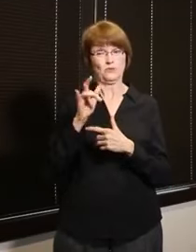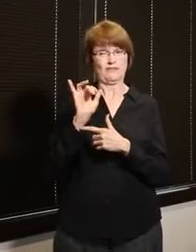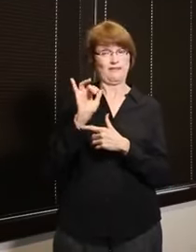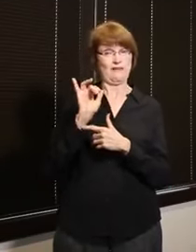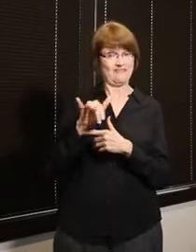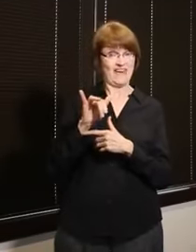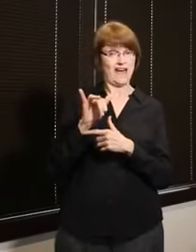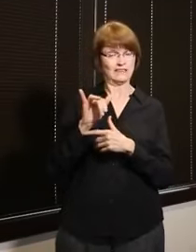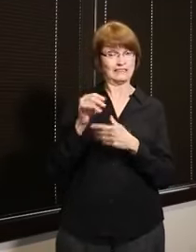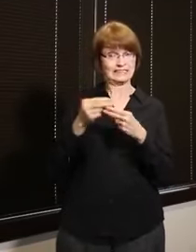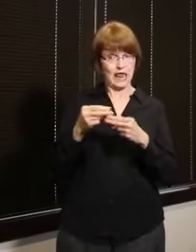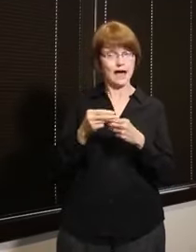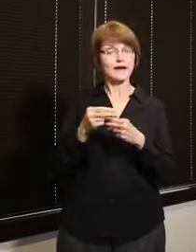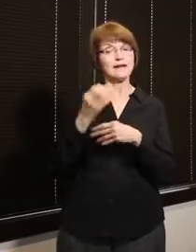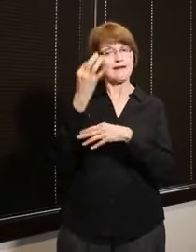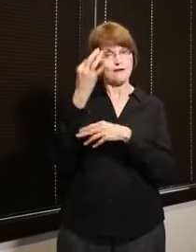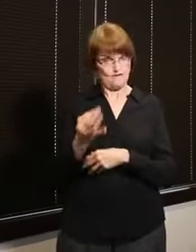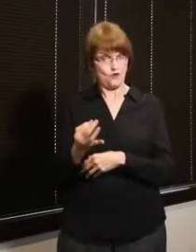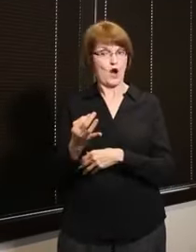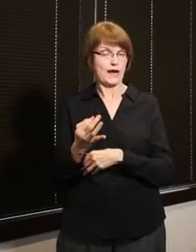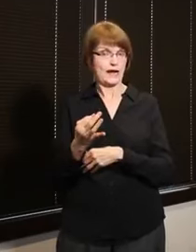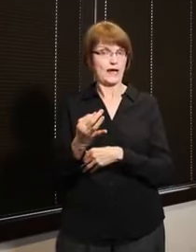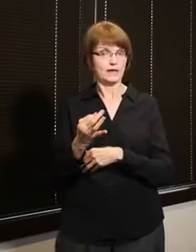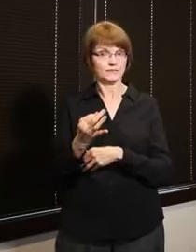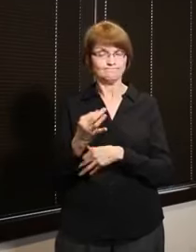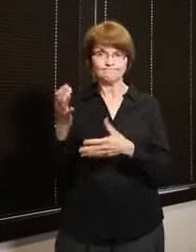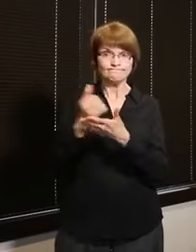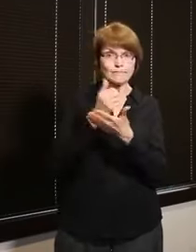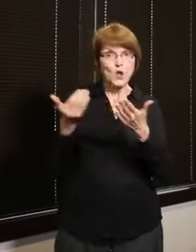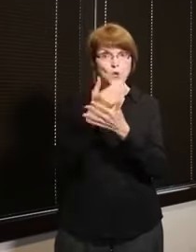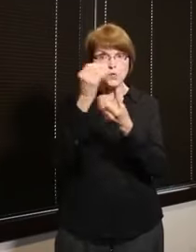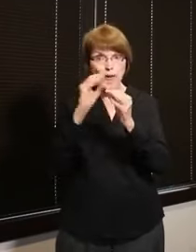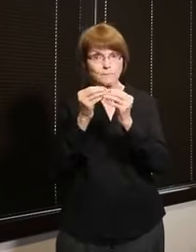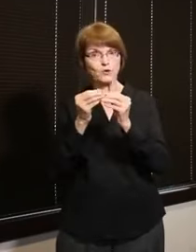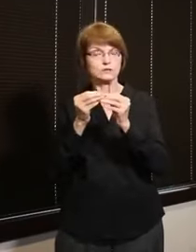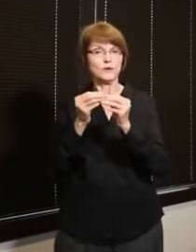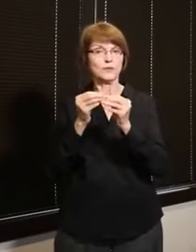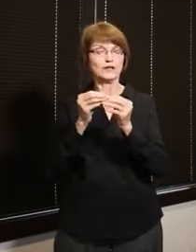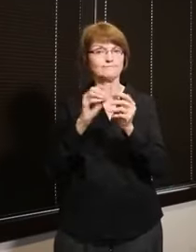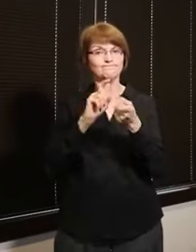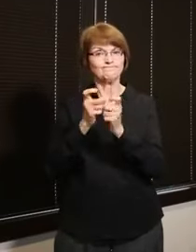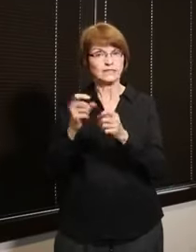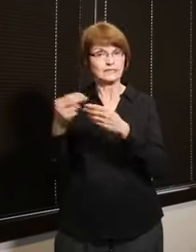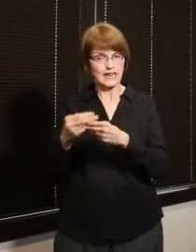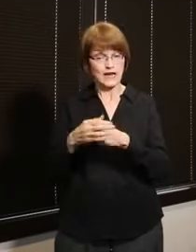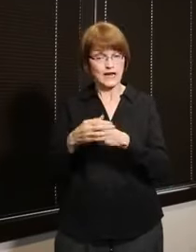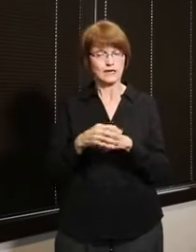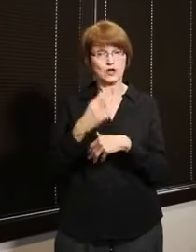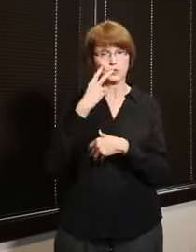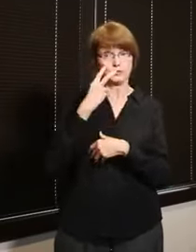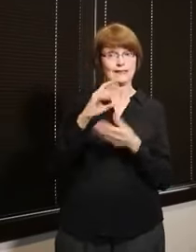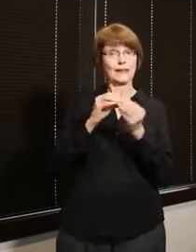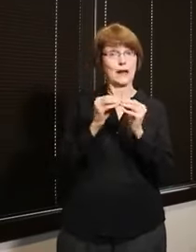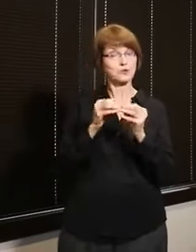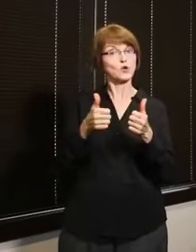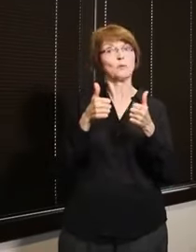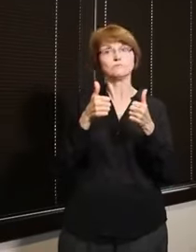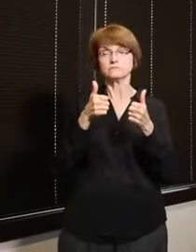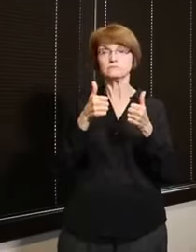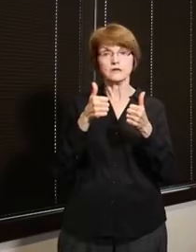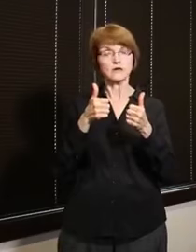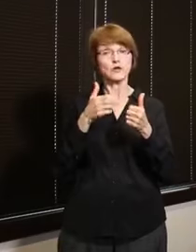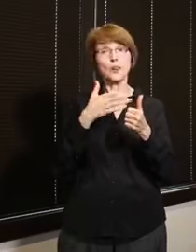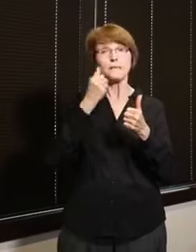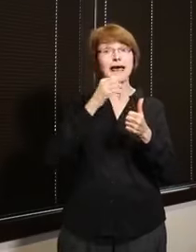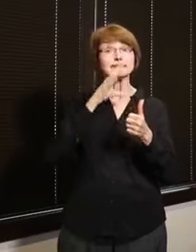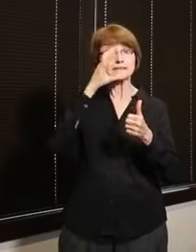Friday, and so these were the latest numbers that came in. And as you can tell, the numbers are tracking very well with our best